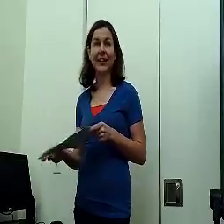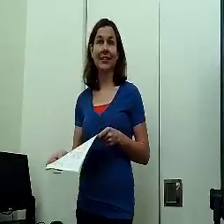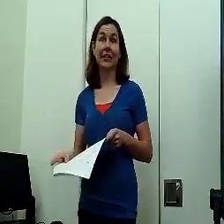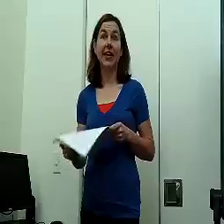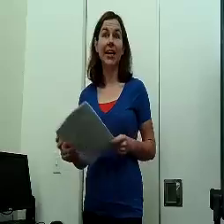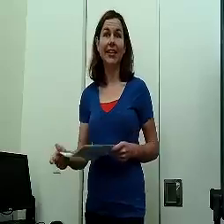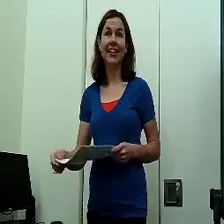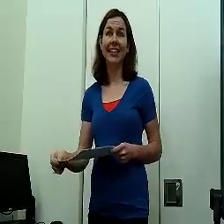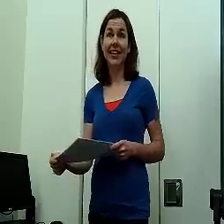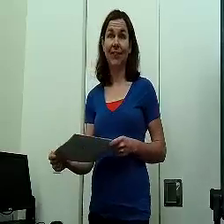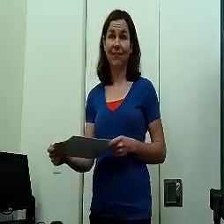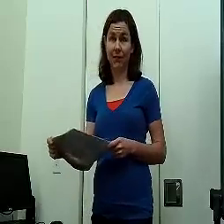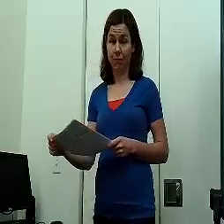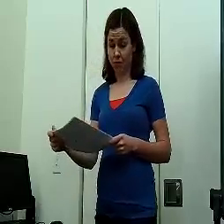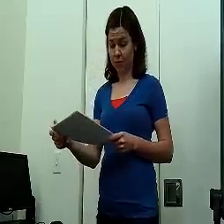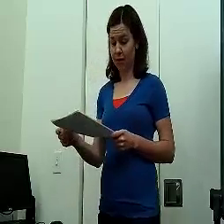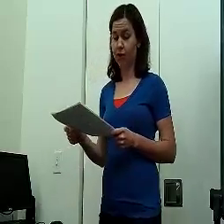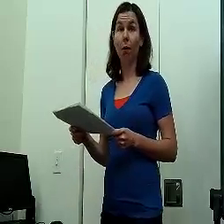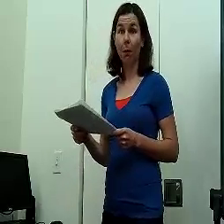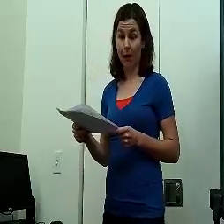a nice, easy, short word.